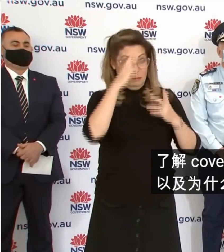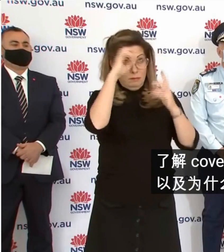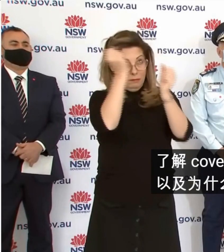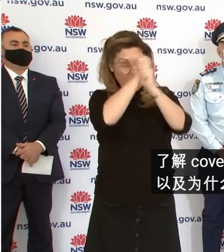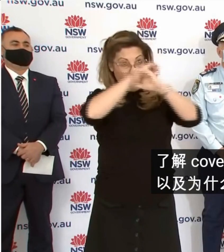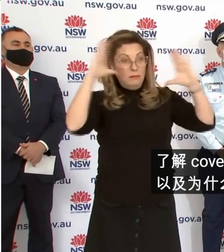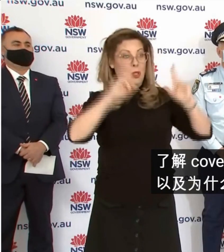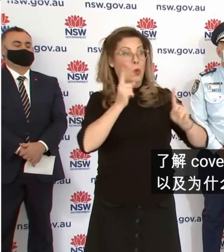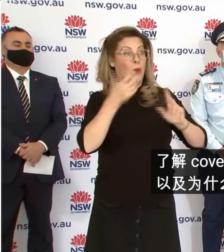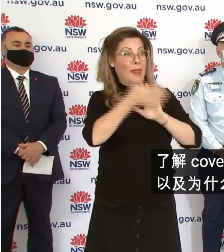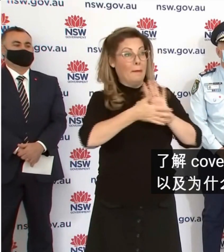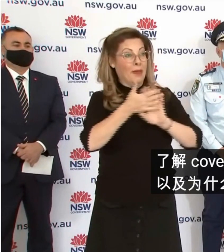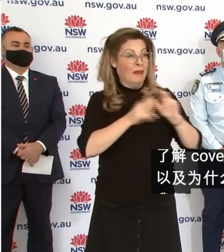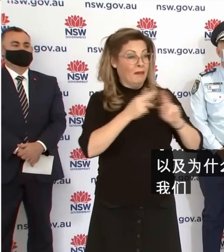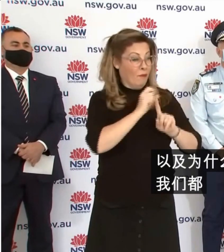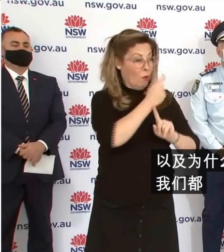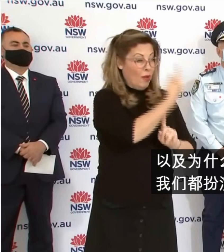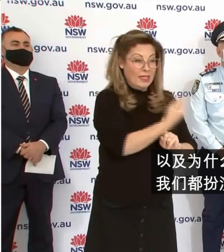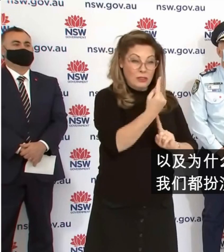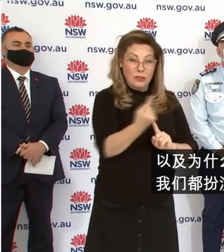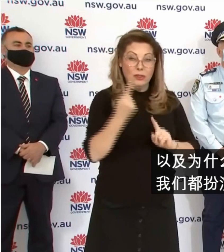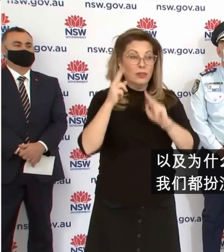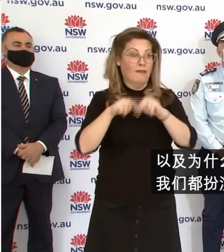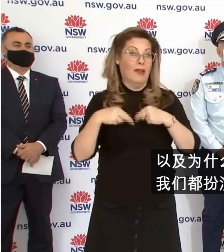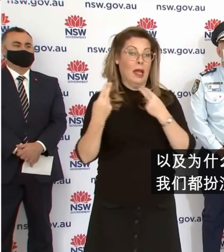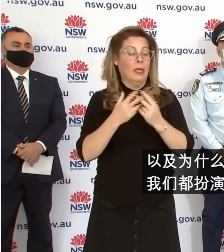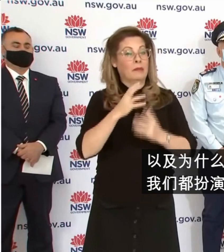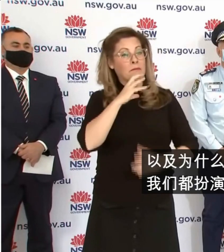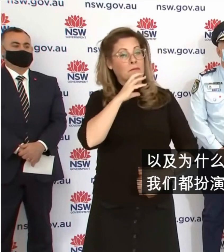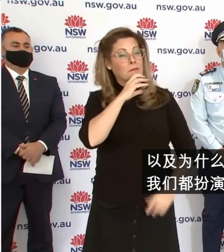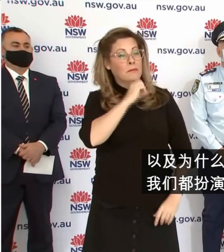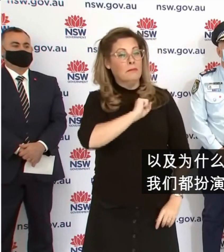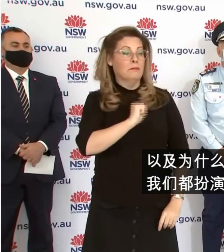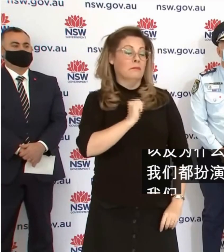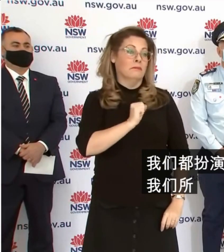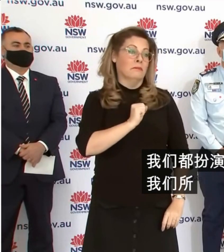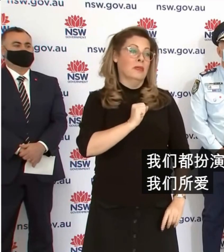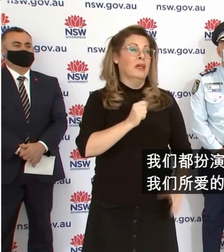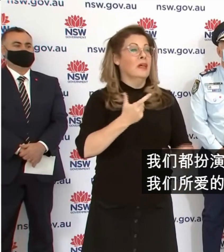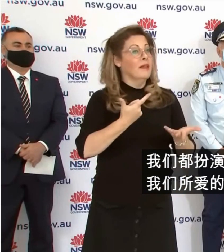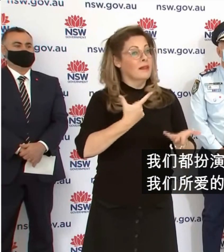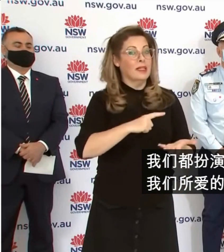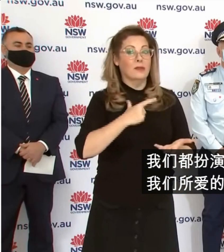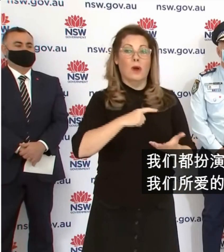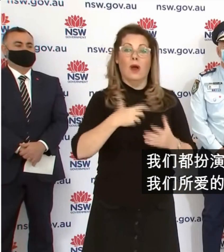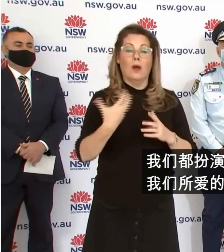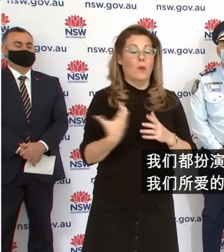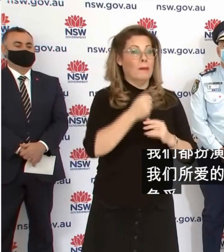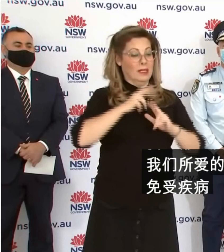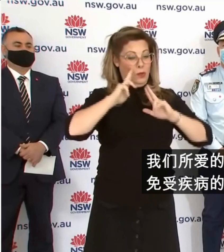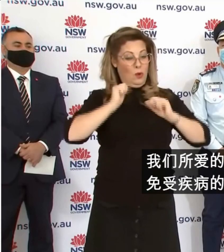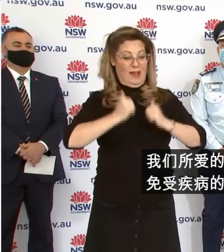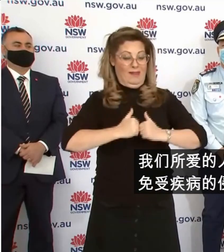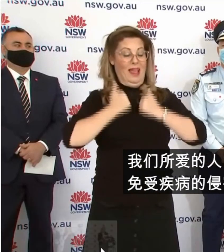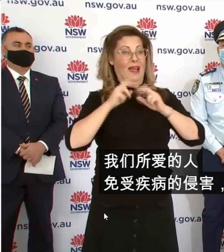on the community and why it is so critical we all play a key role in protecting our loved ones from disease.